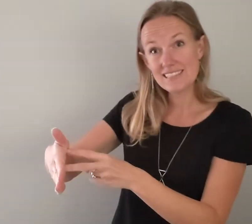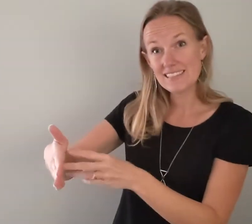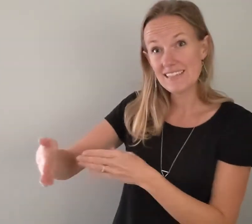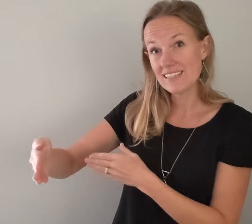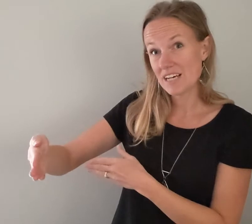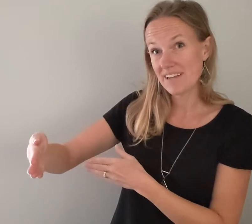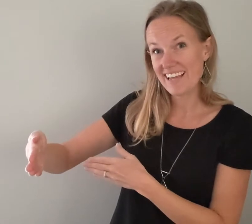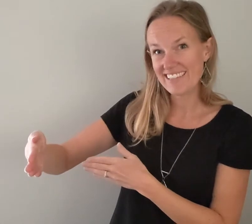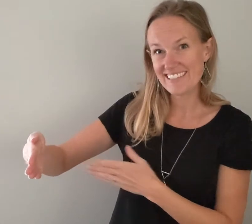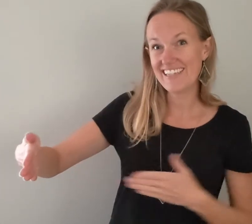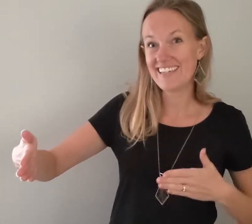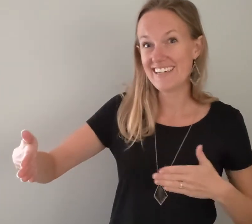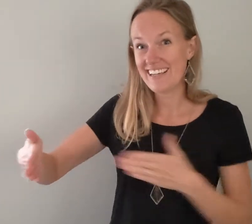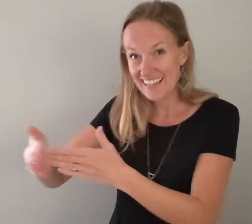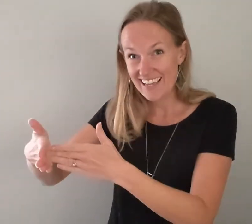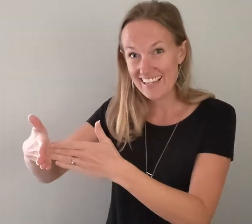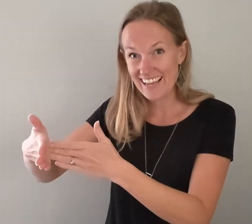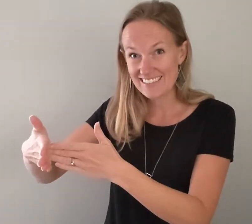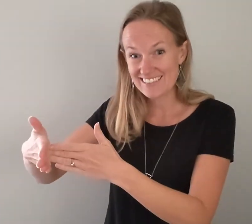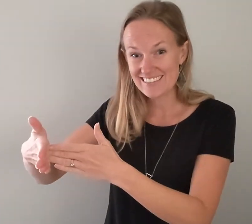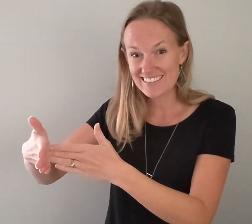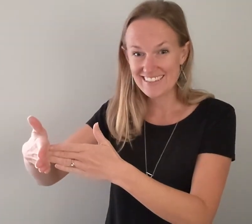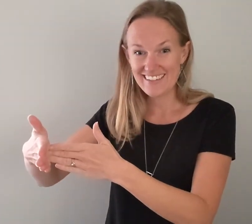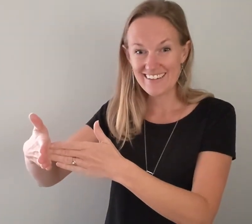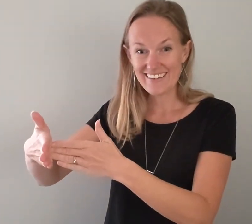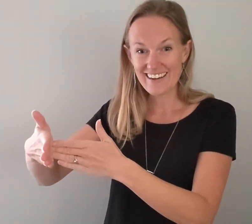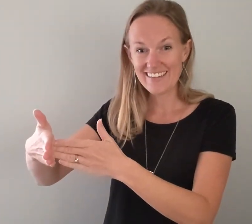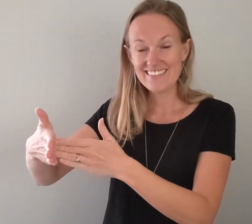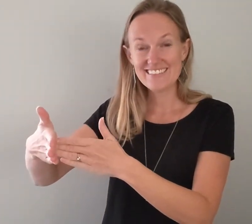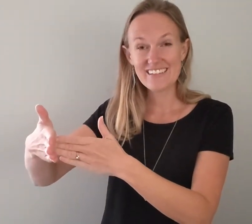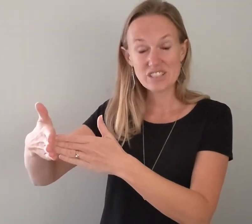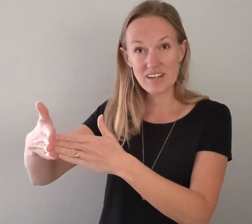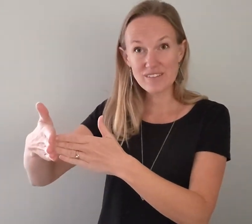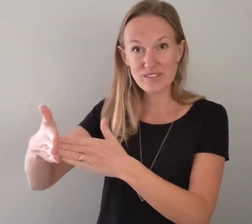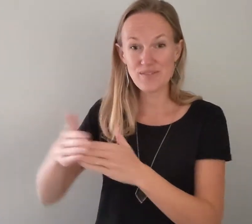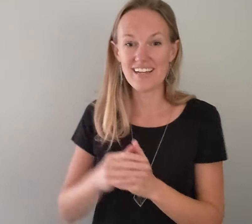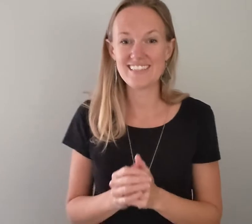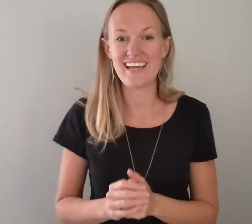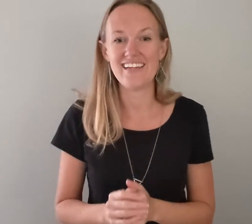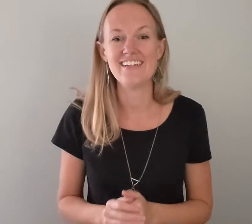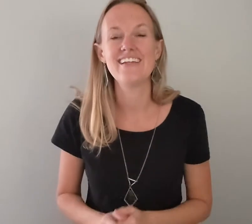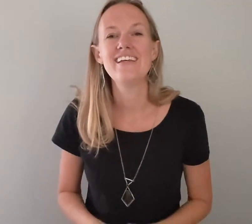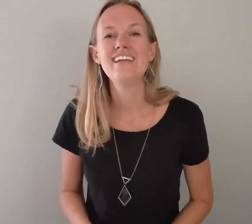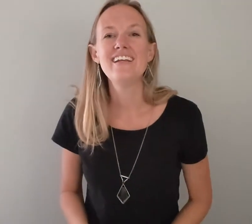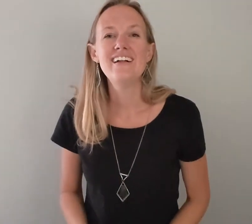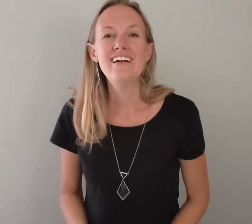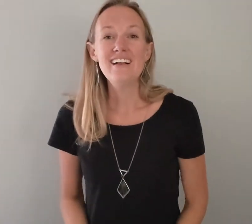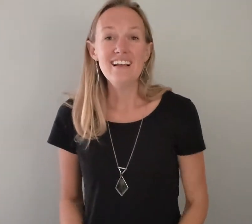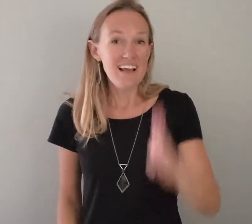against, non-dominant hand here, against. Okay, so let's try those 2 lines again.